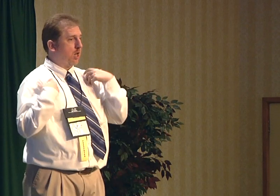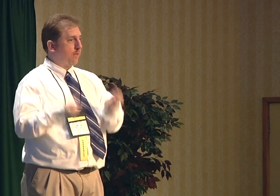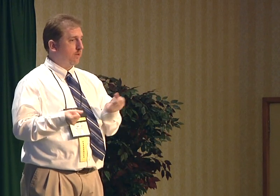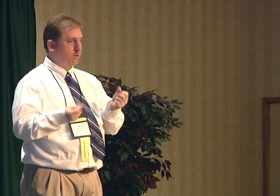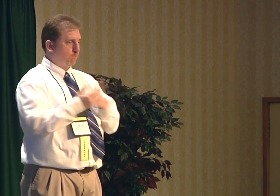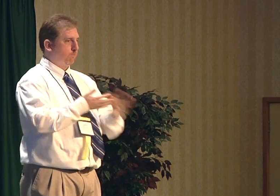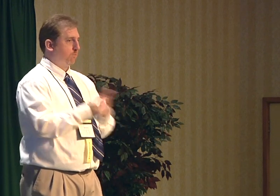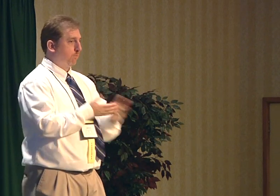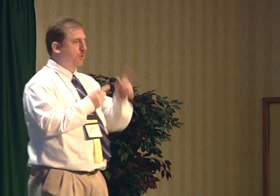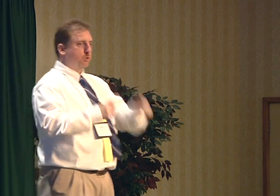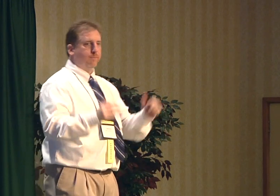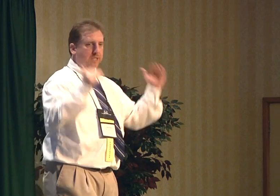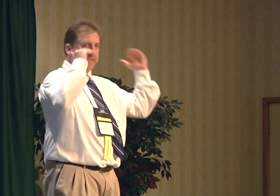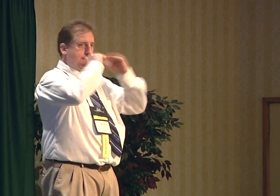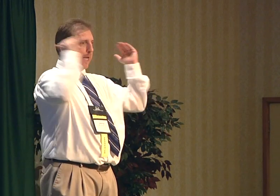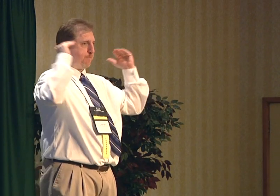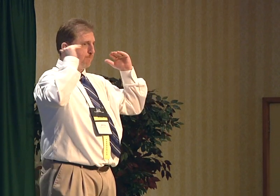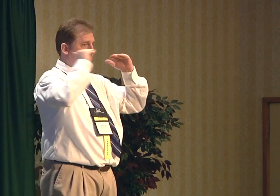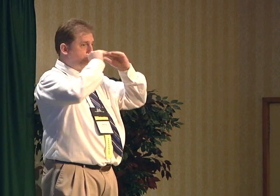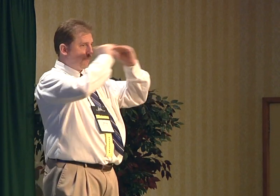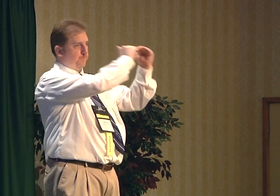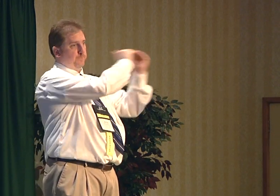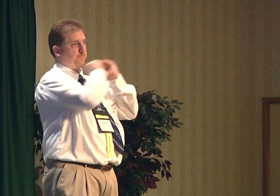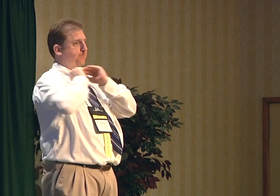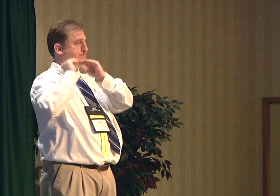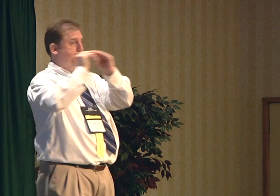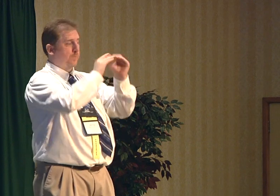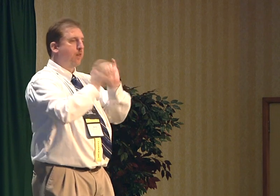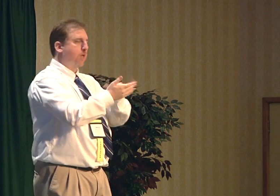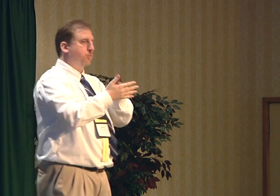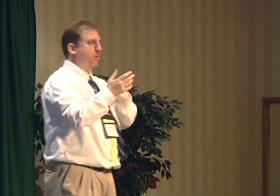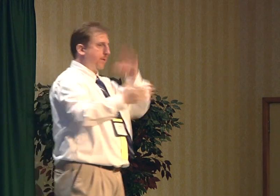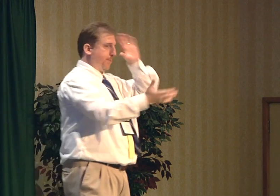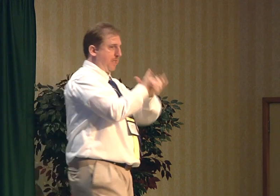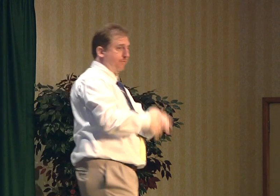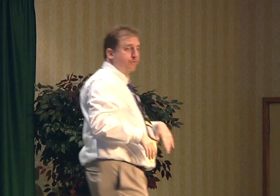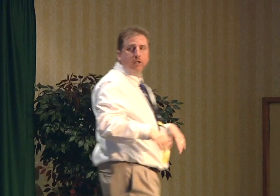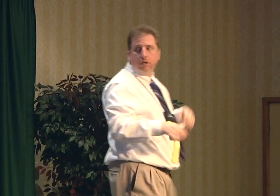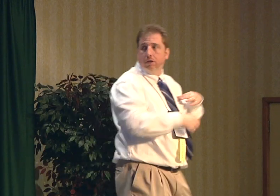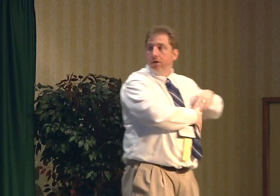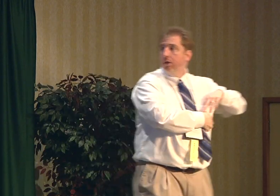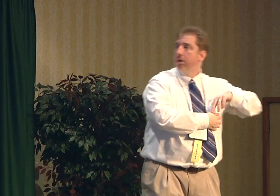whether that's mental health or regular physical health care. We felt that it should be the same. That's what I believe.